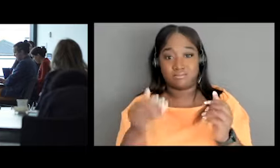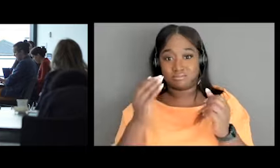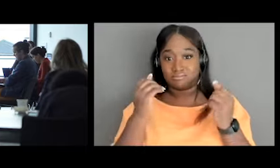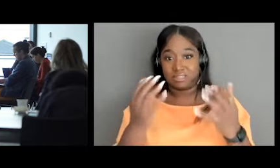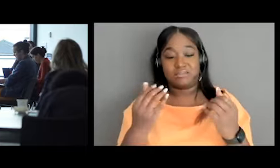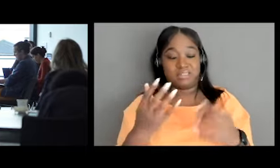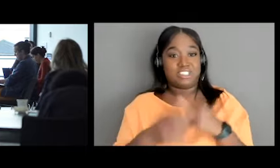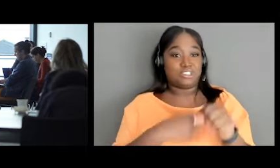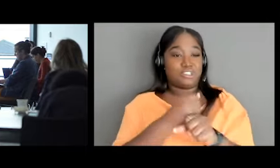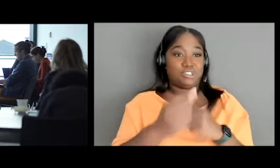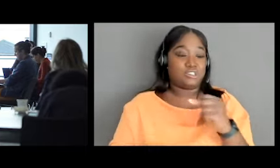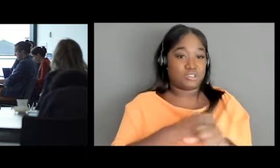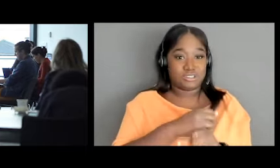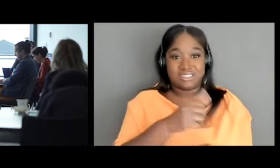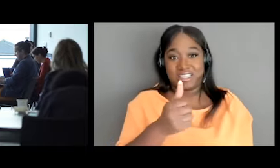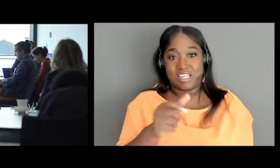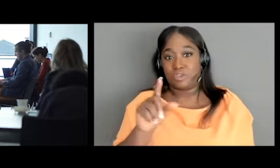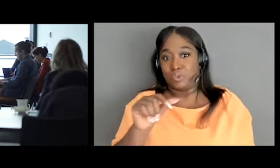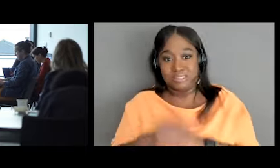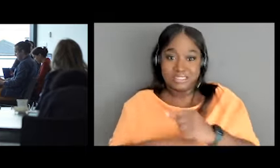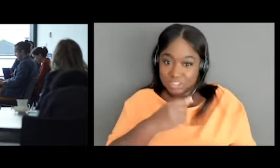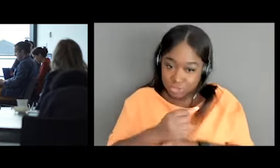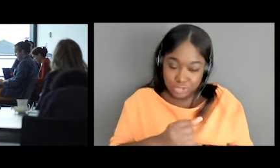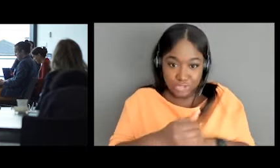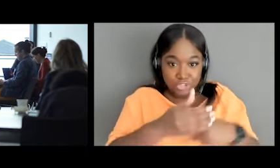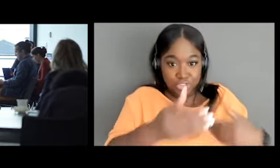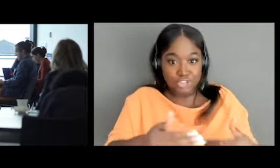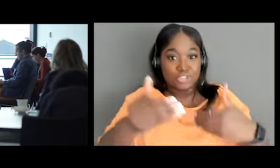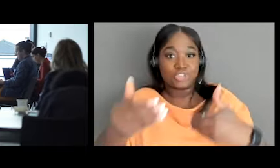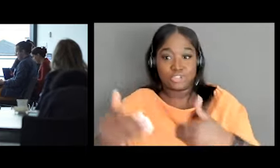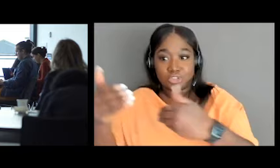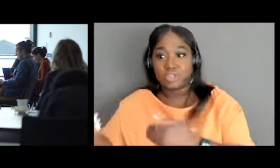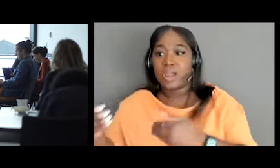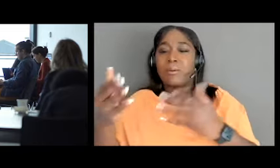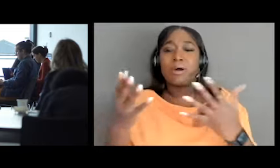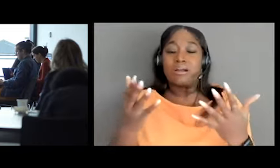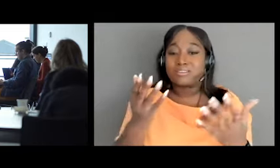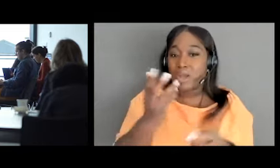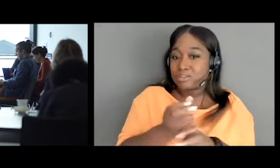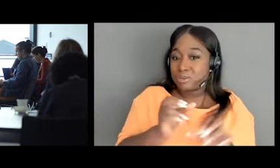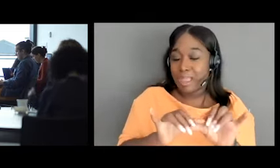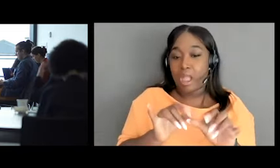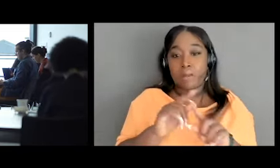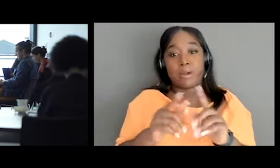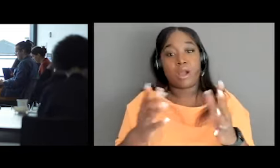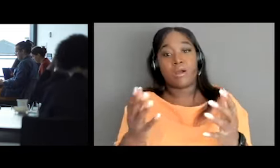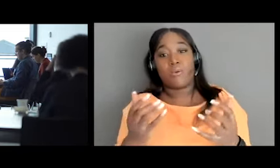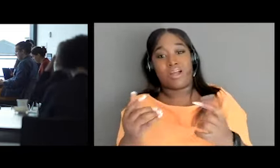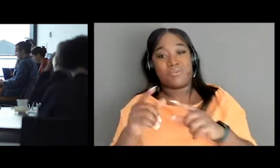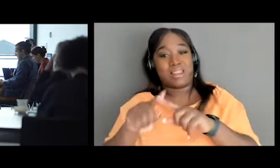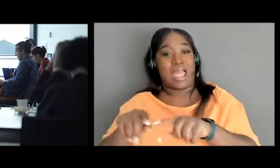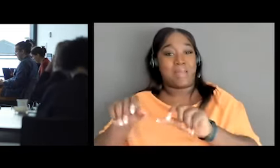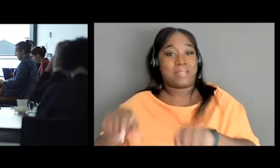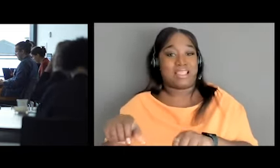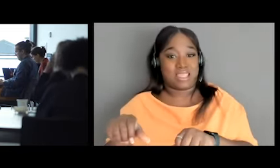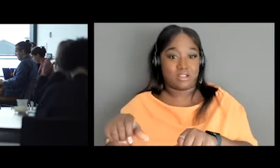that's hard, and that's harder to measure, of course, but I want to have that reliability also as like a measure. And the perfect